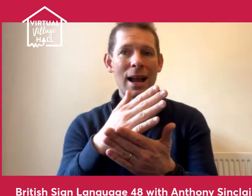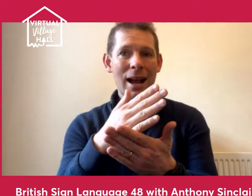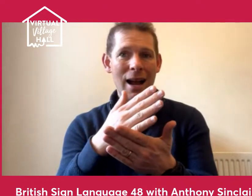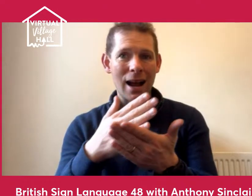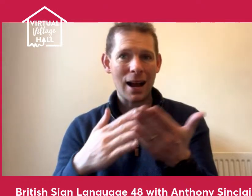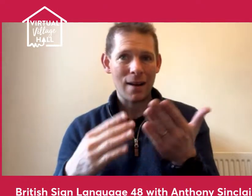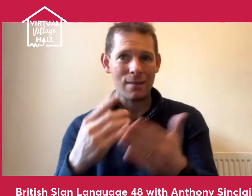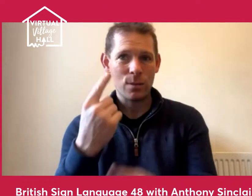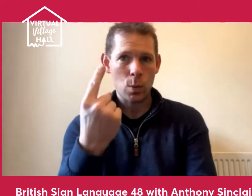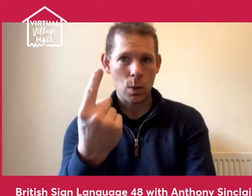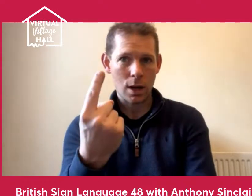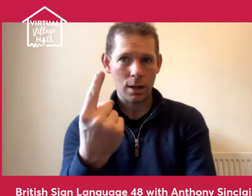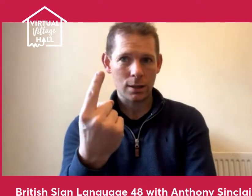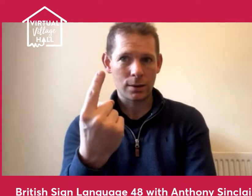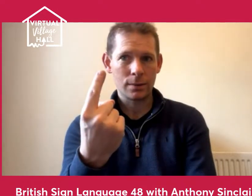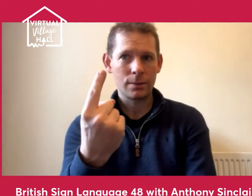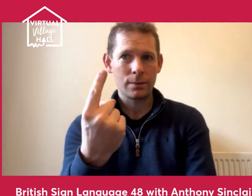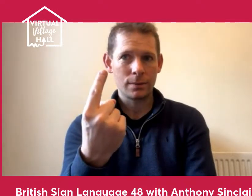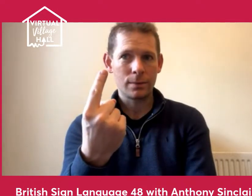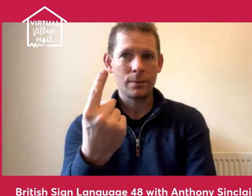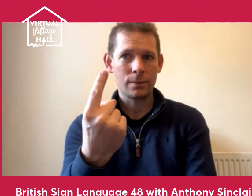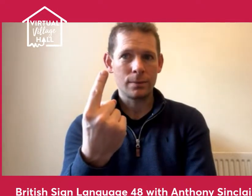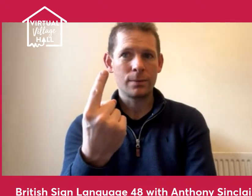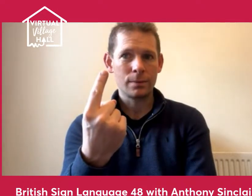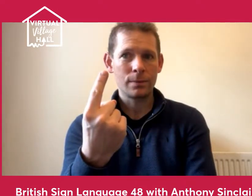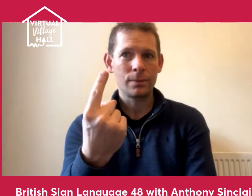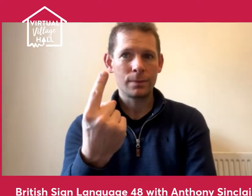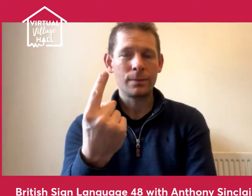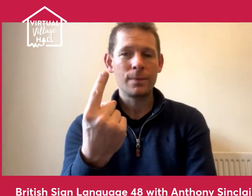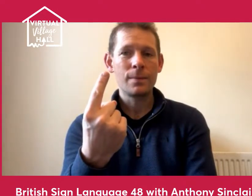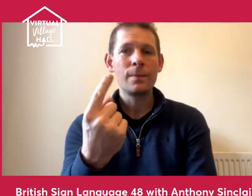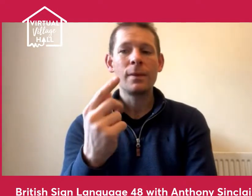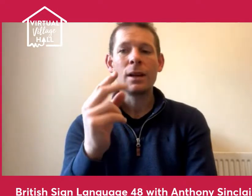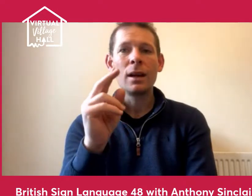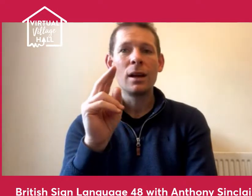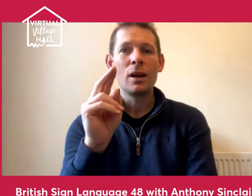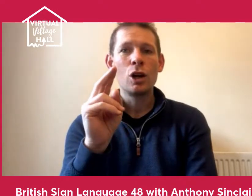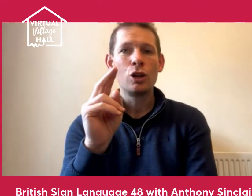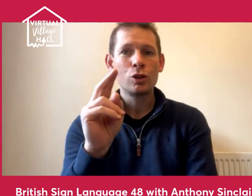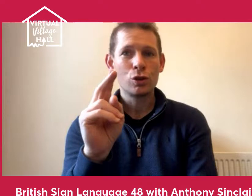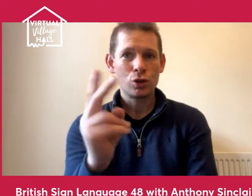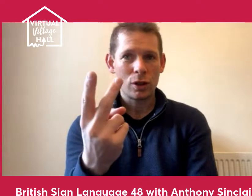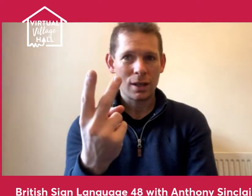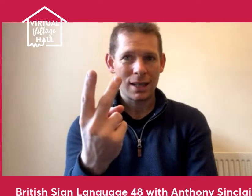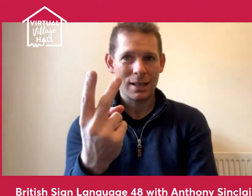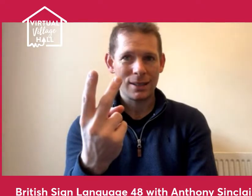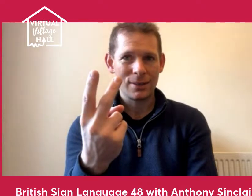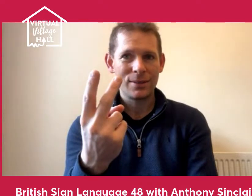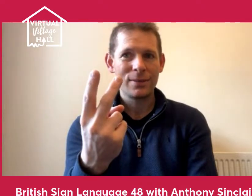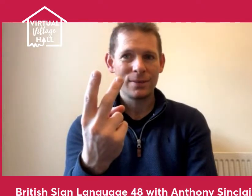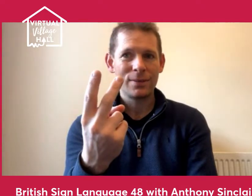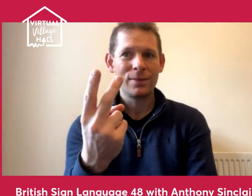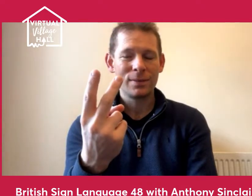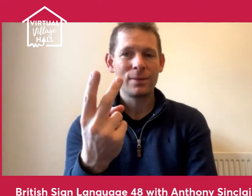it's 1:30, it's just signed 1:30. 2 o'clock,